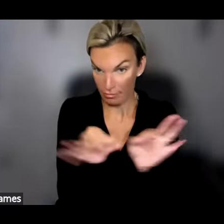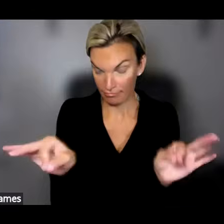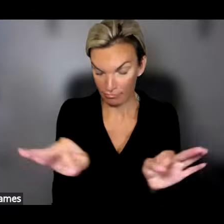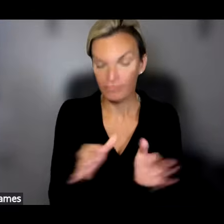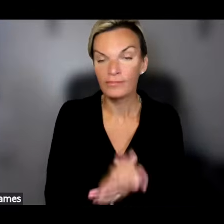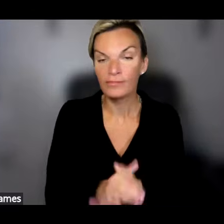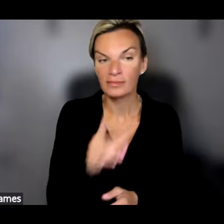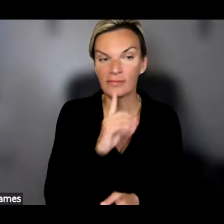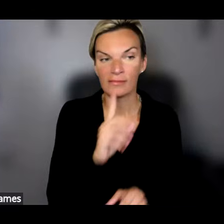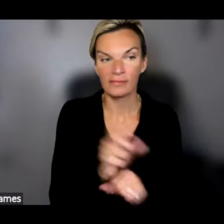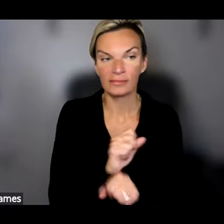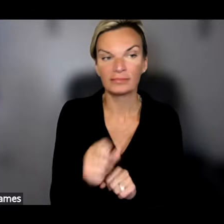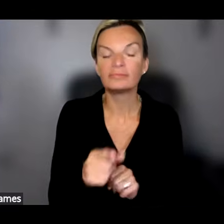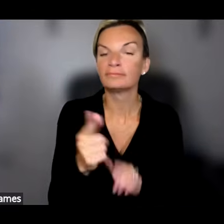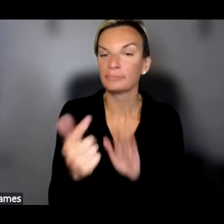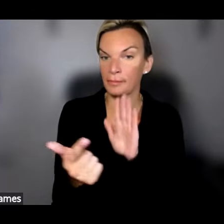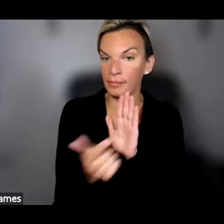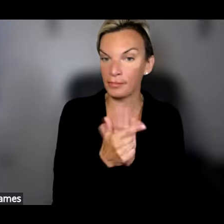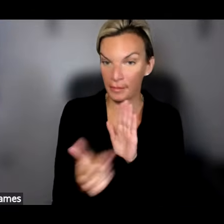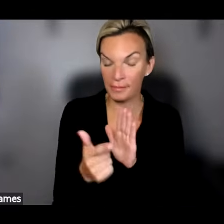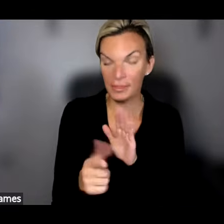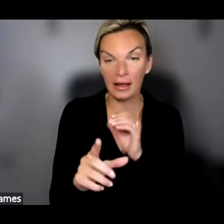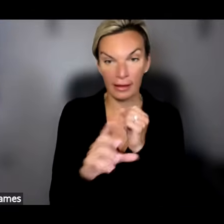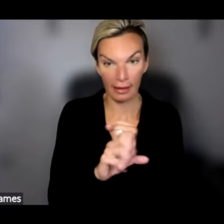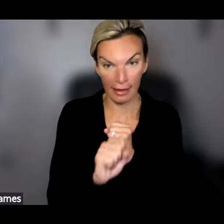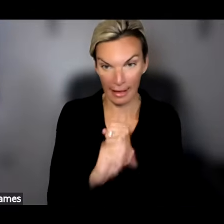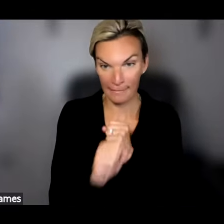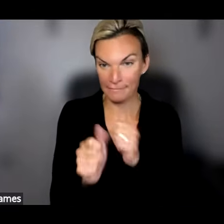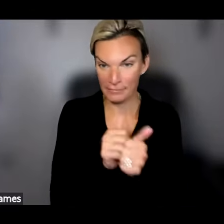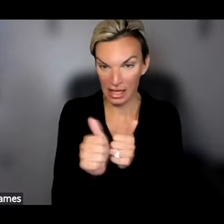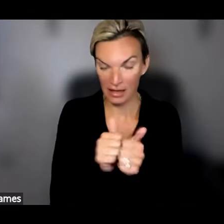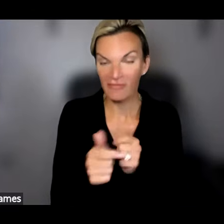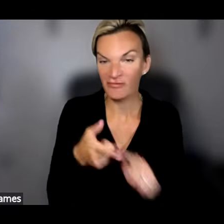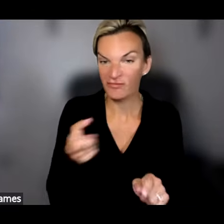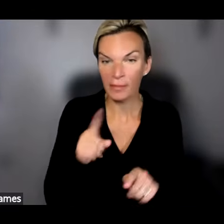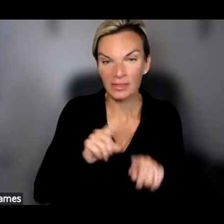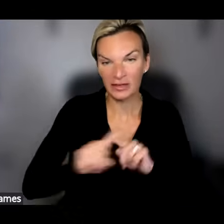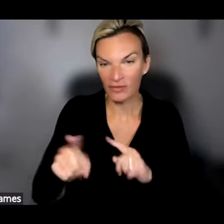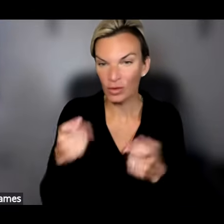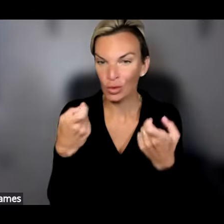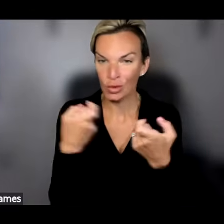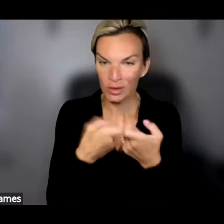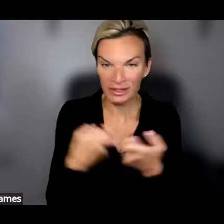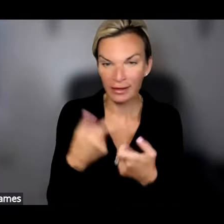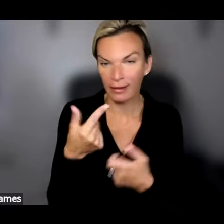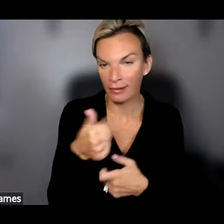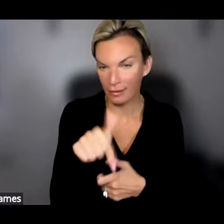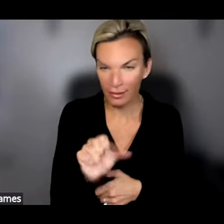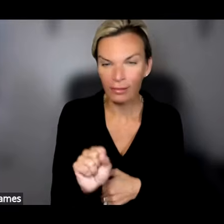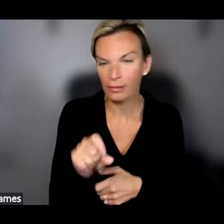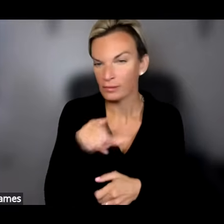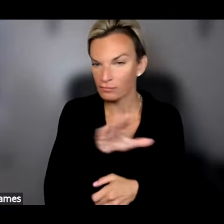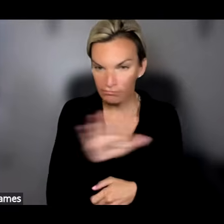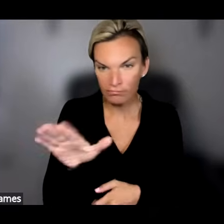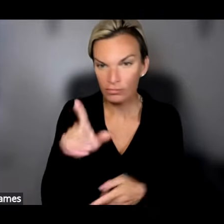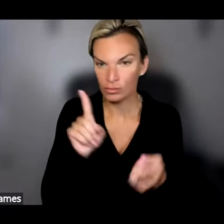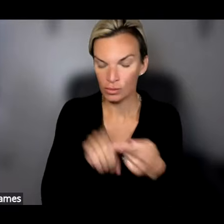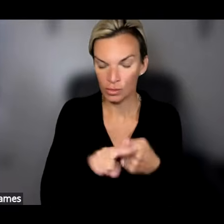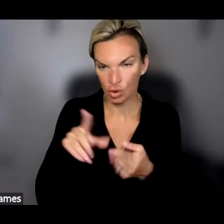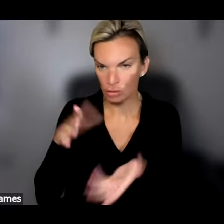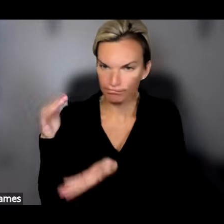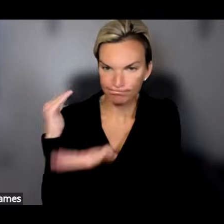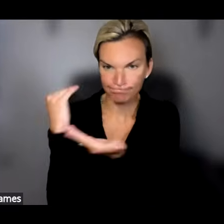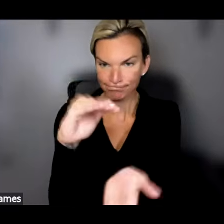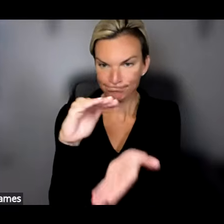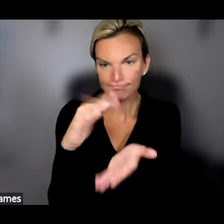initiated law to prohibit campaign contributions from certain regulated utilities and apply campaign finance laws and regulations to additional types of political